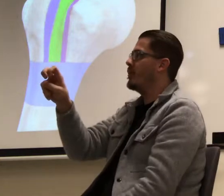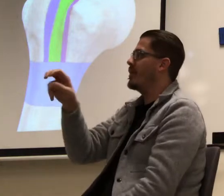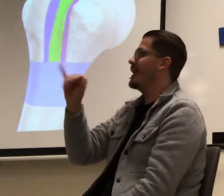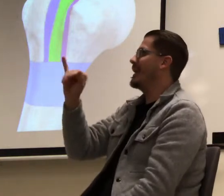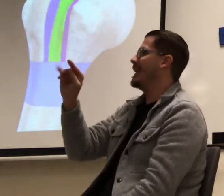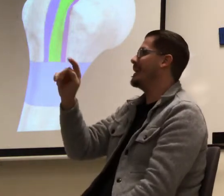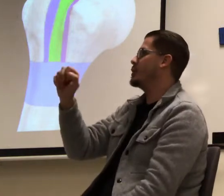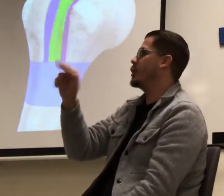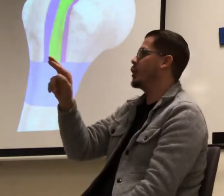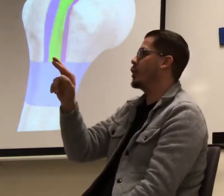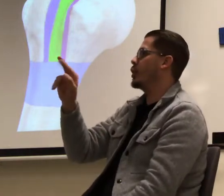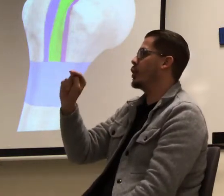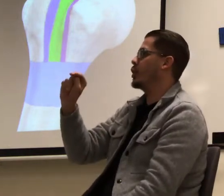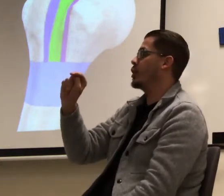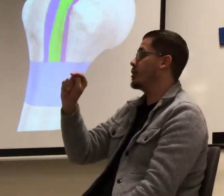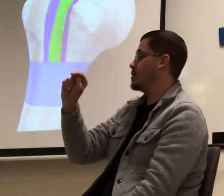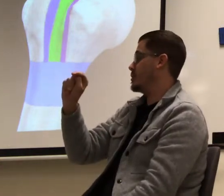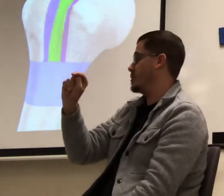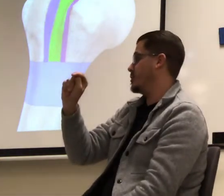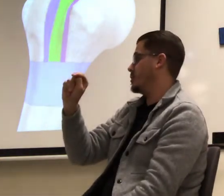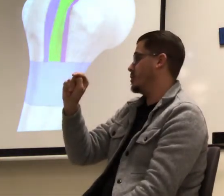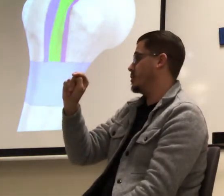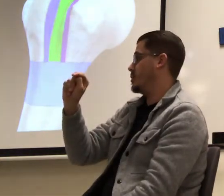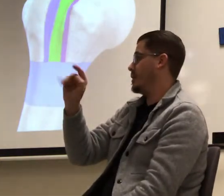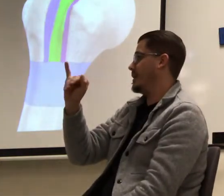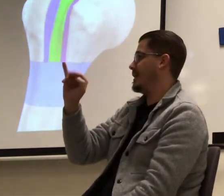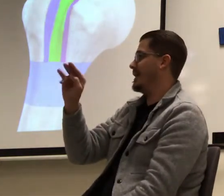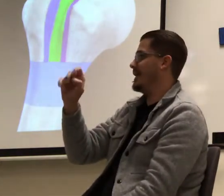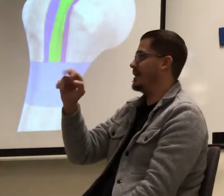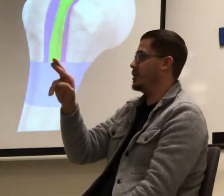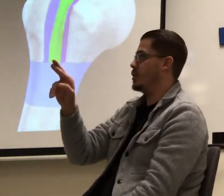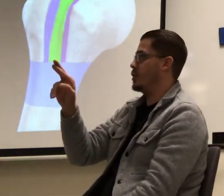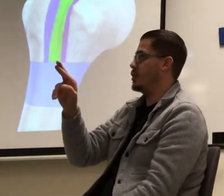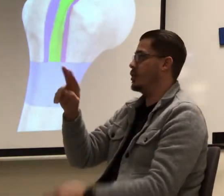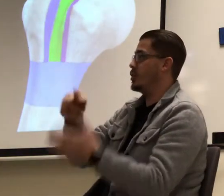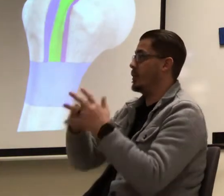So, inter means between,